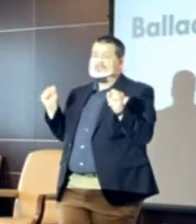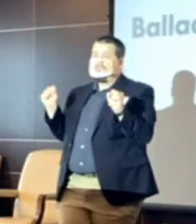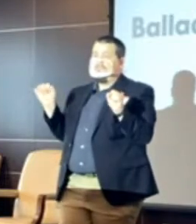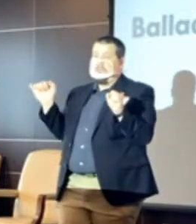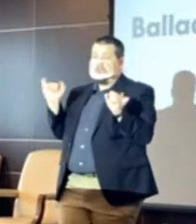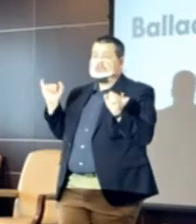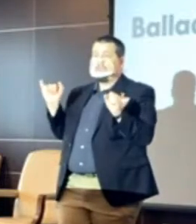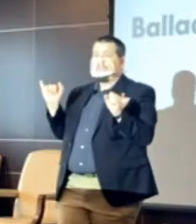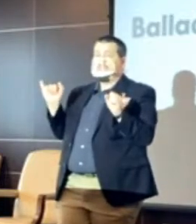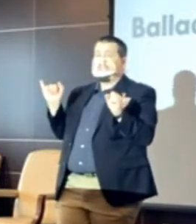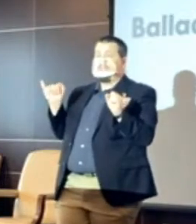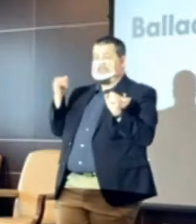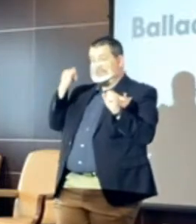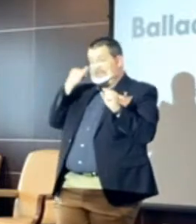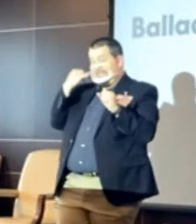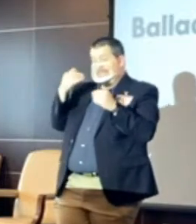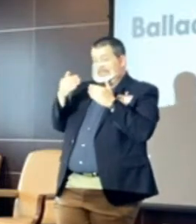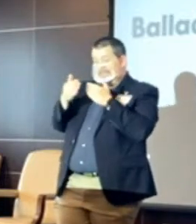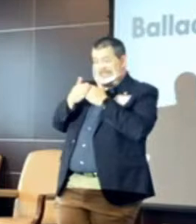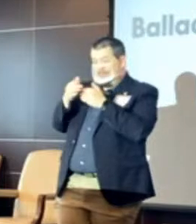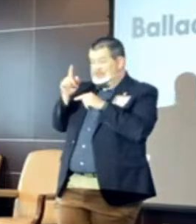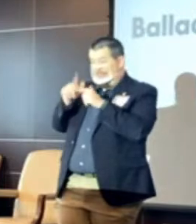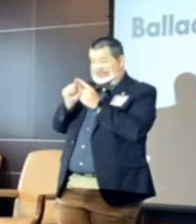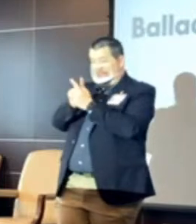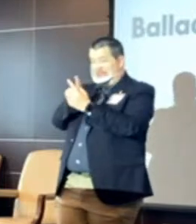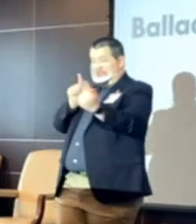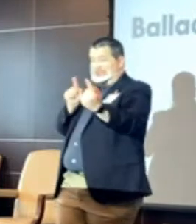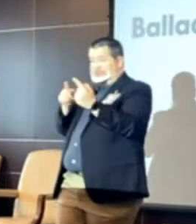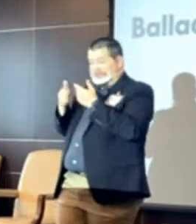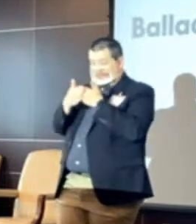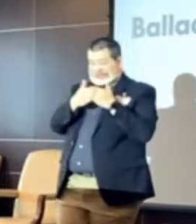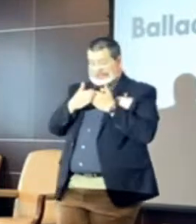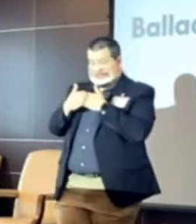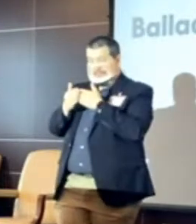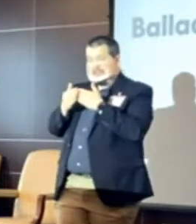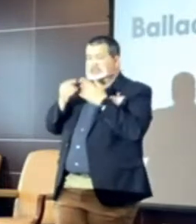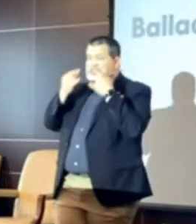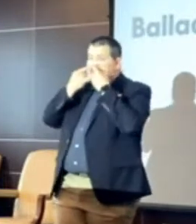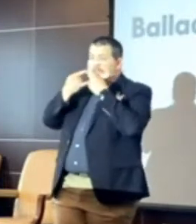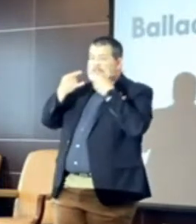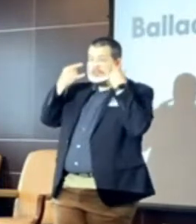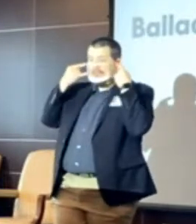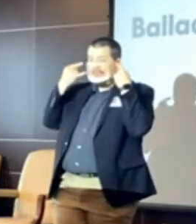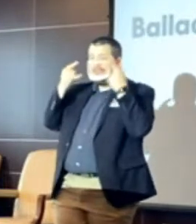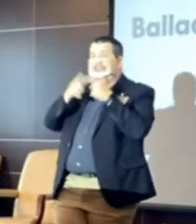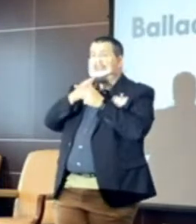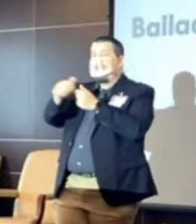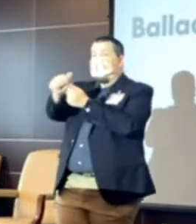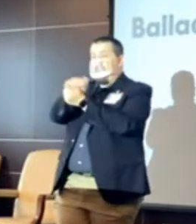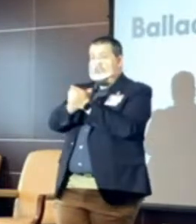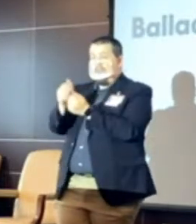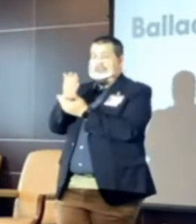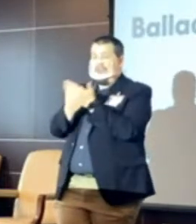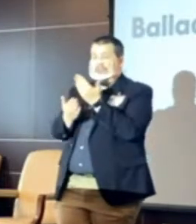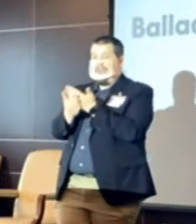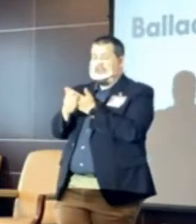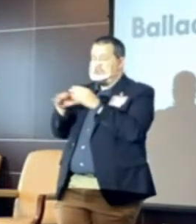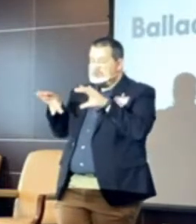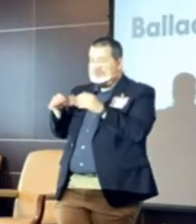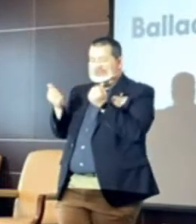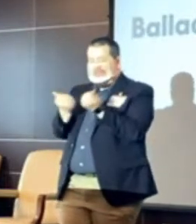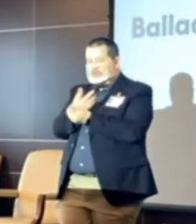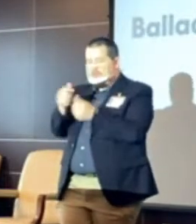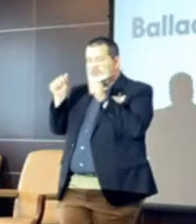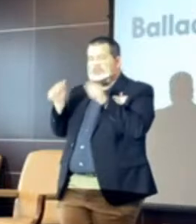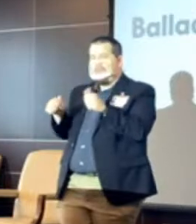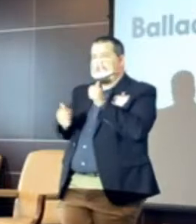to, when you're in an area where you cannot socially distance, that you wear masks, that you wash your hands, you're doing all the things that you can.